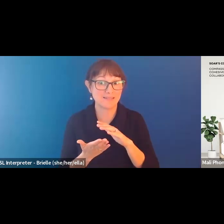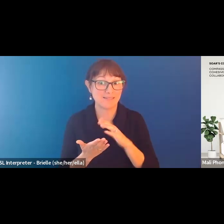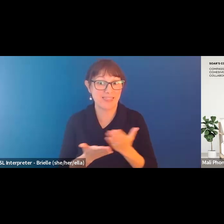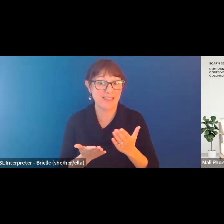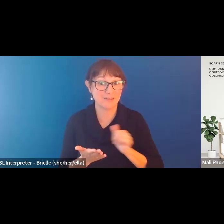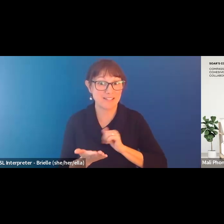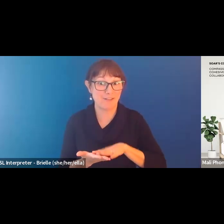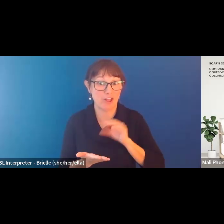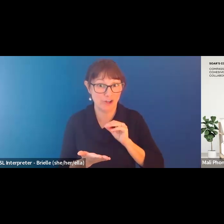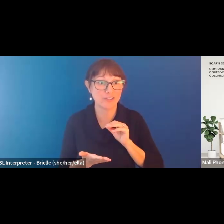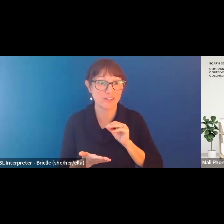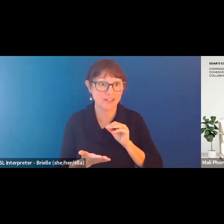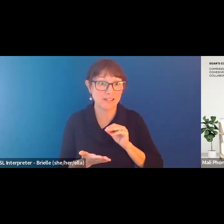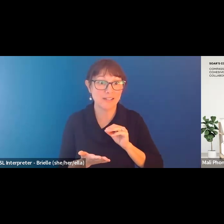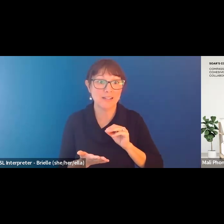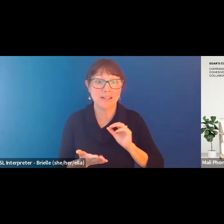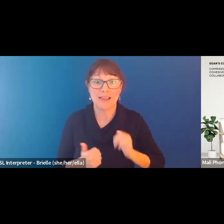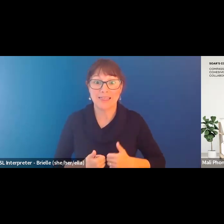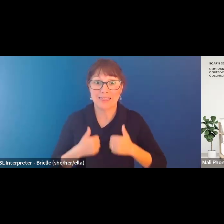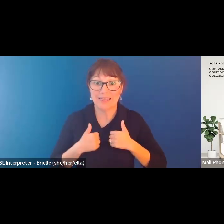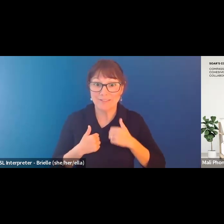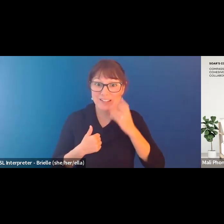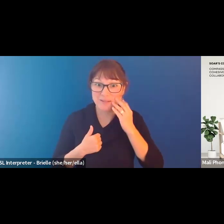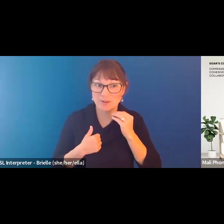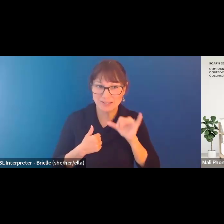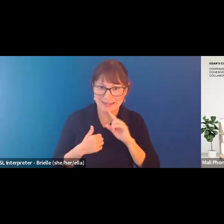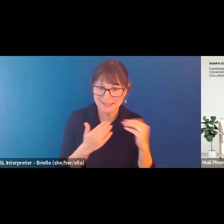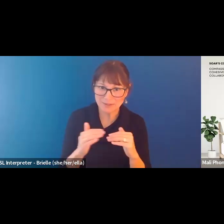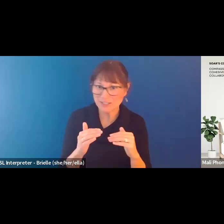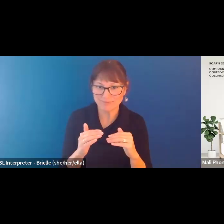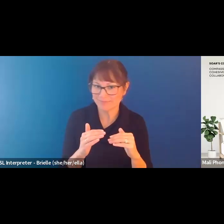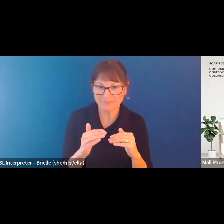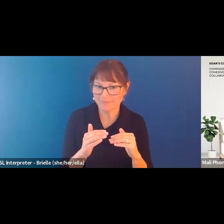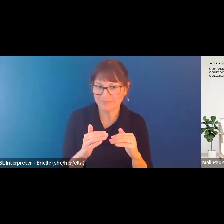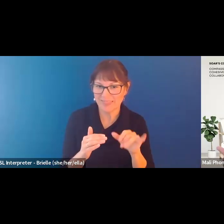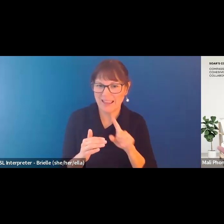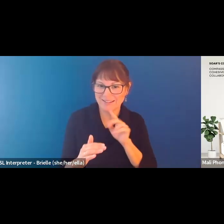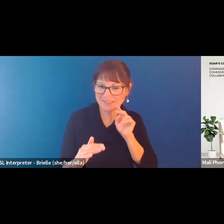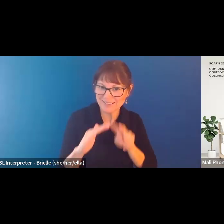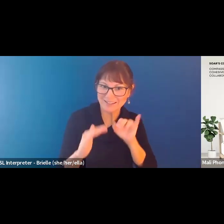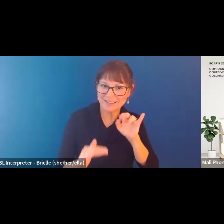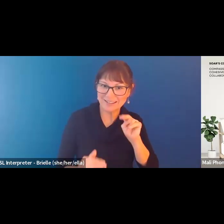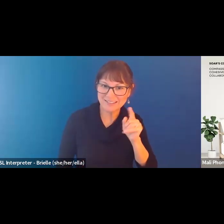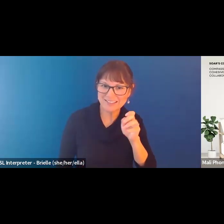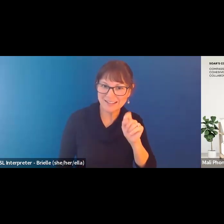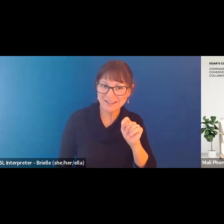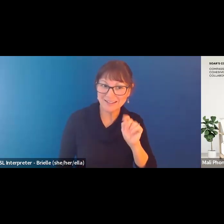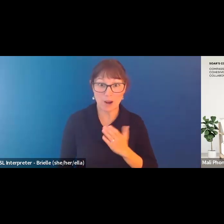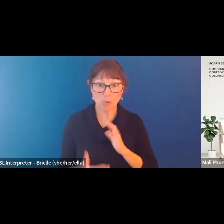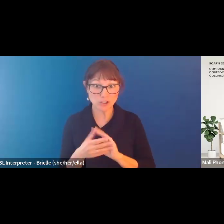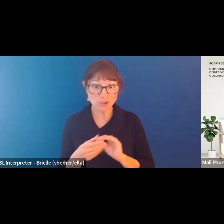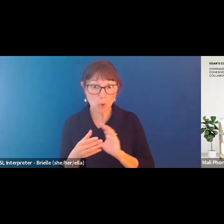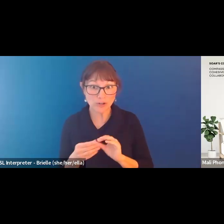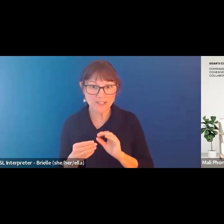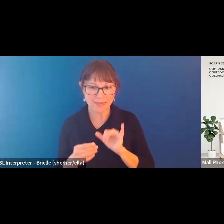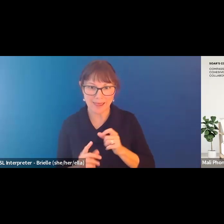is that our lived experiences are not limitations. They are insights. Our stories are the sources of our